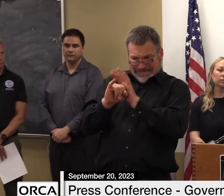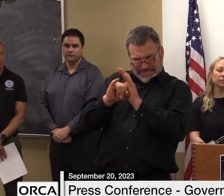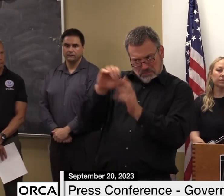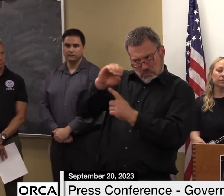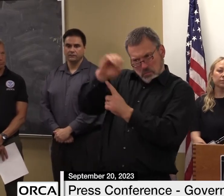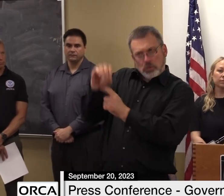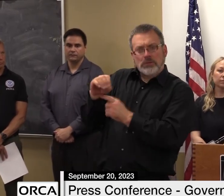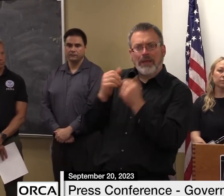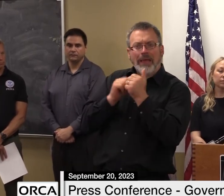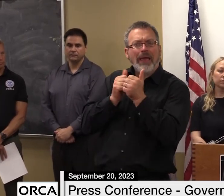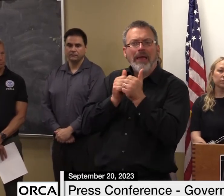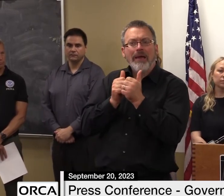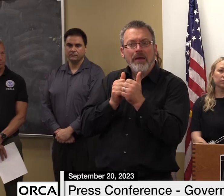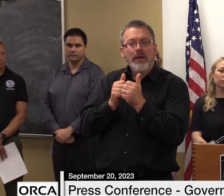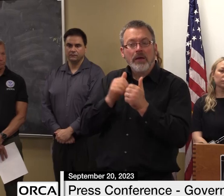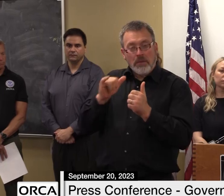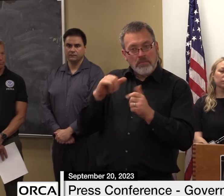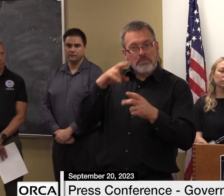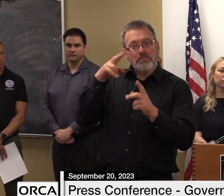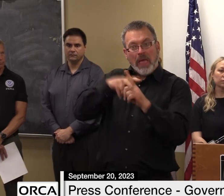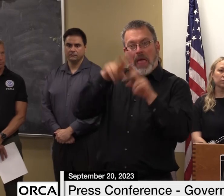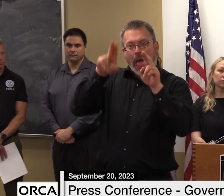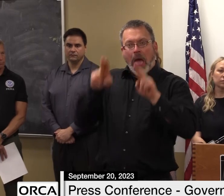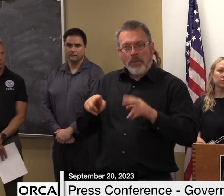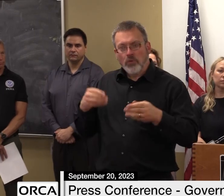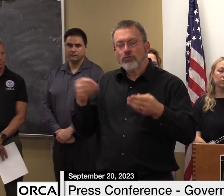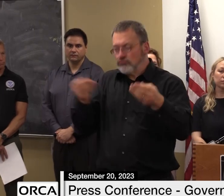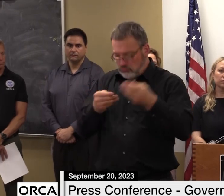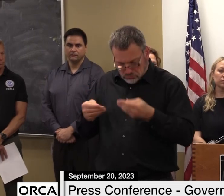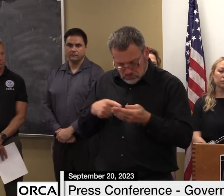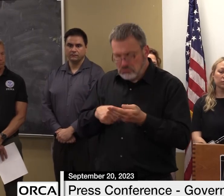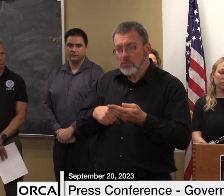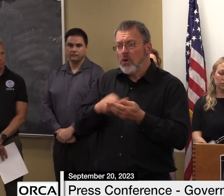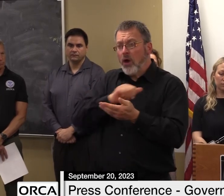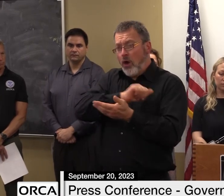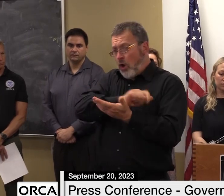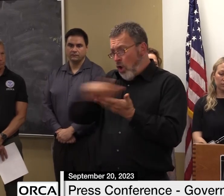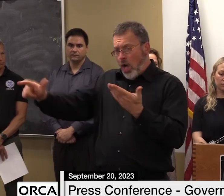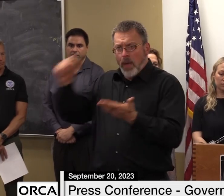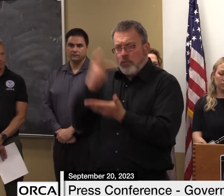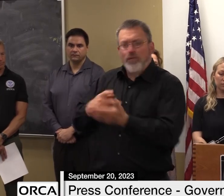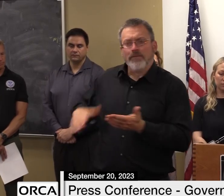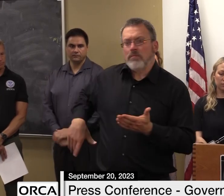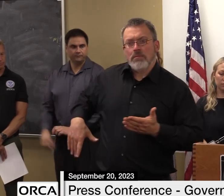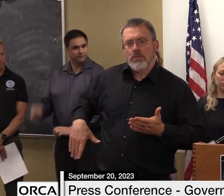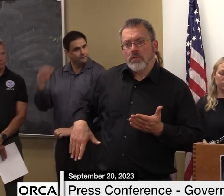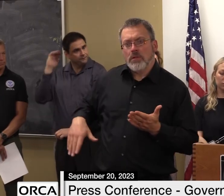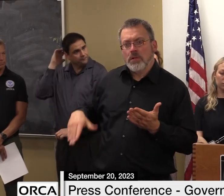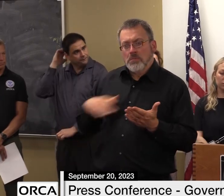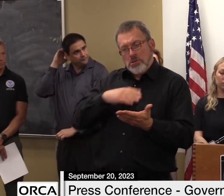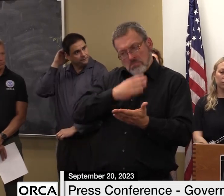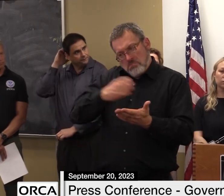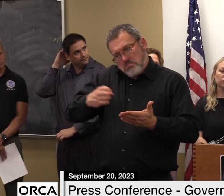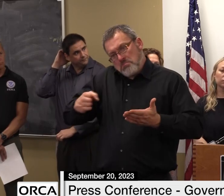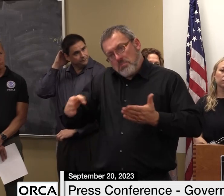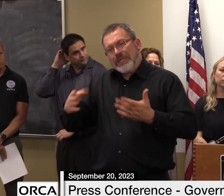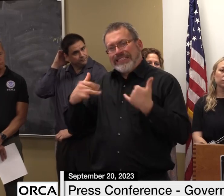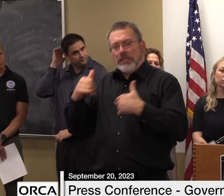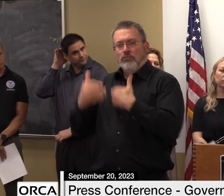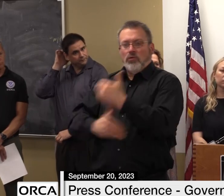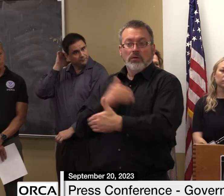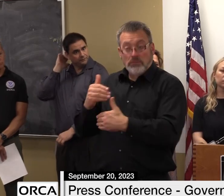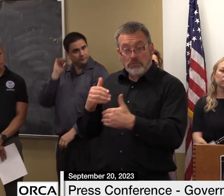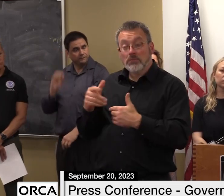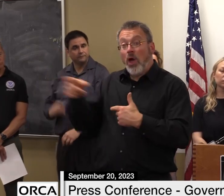of the outstanding applications. So we'll preface that by saying if there's a brand new application that comes in, we